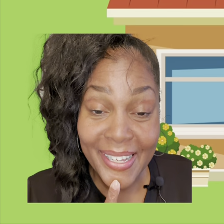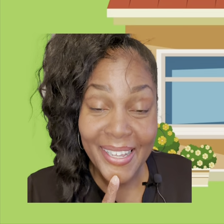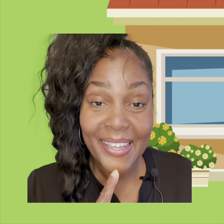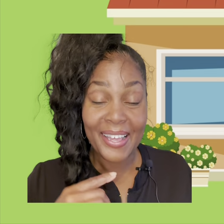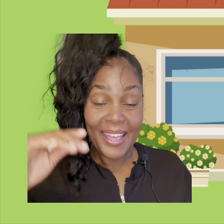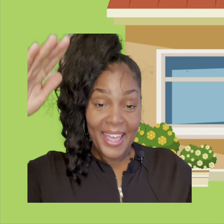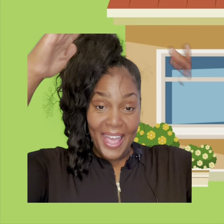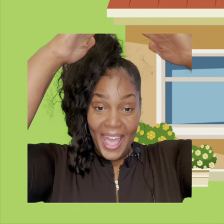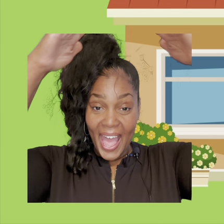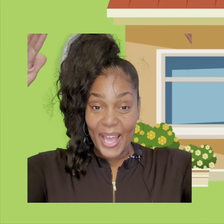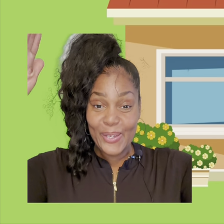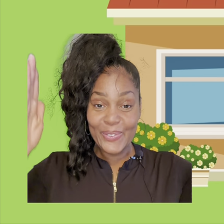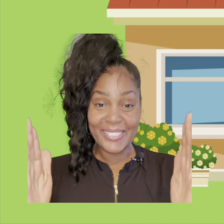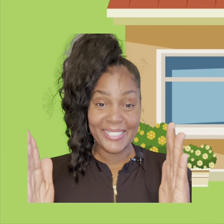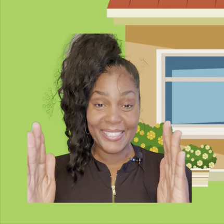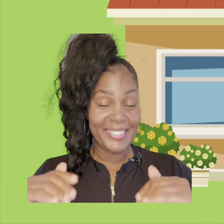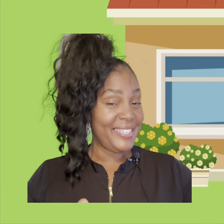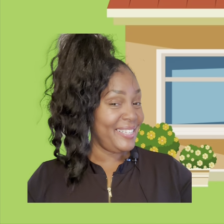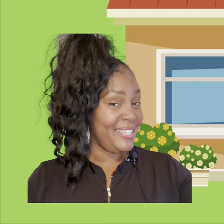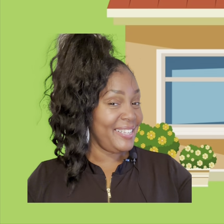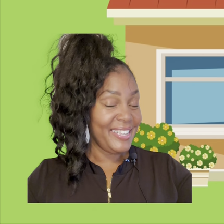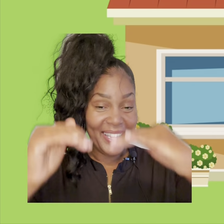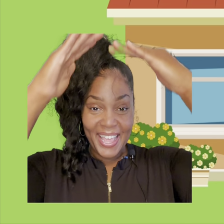House. House.